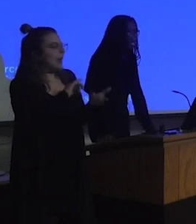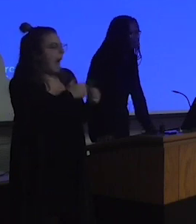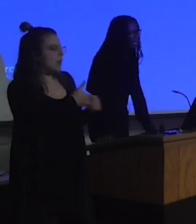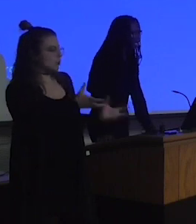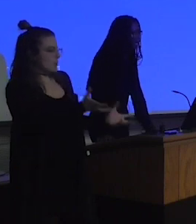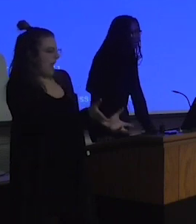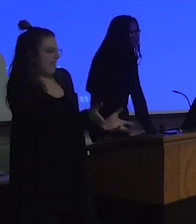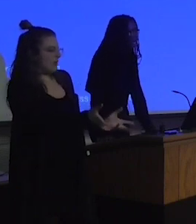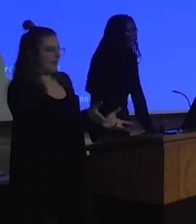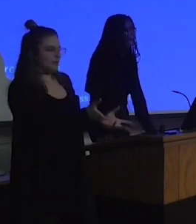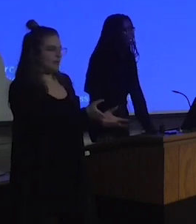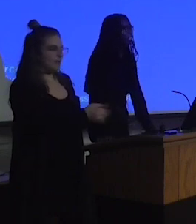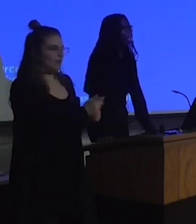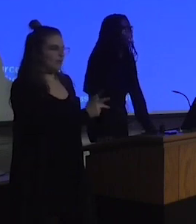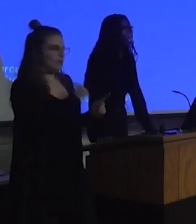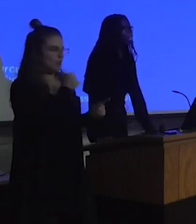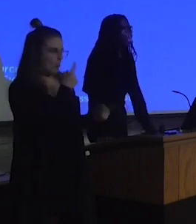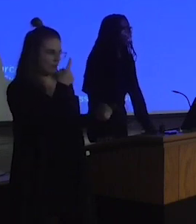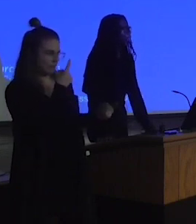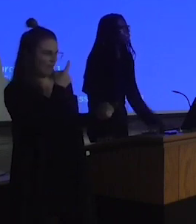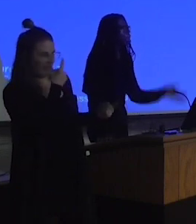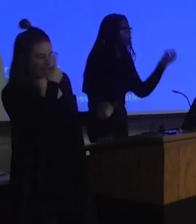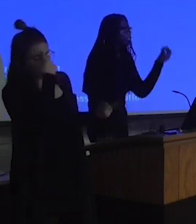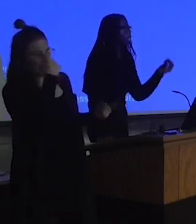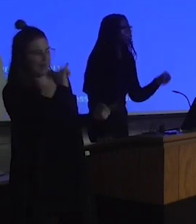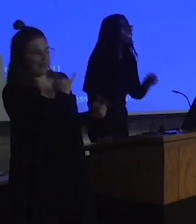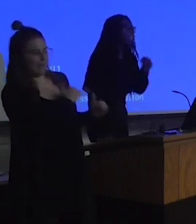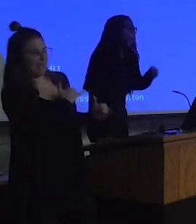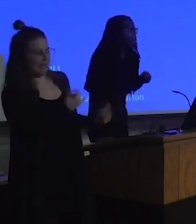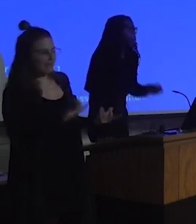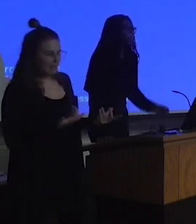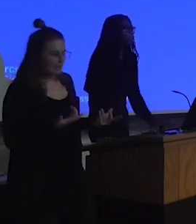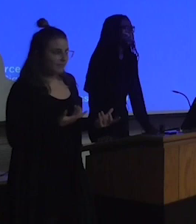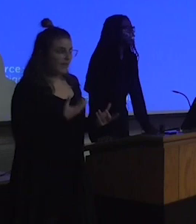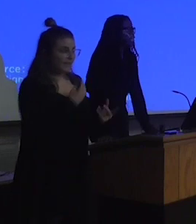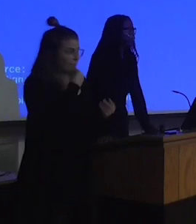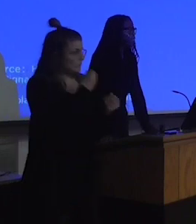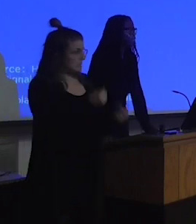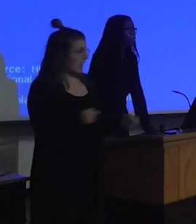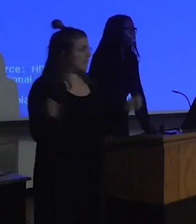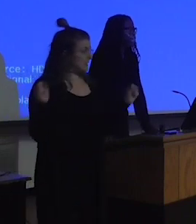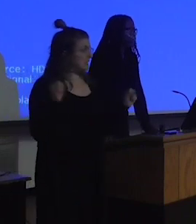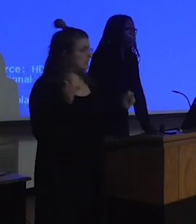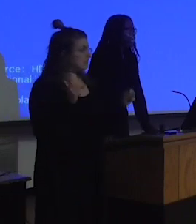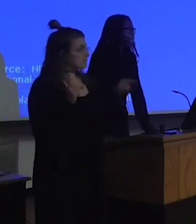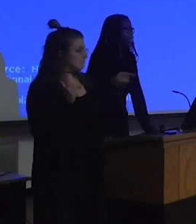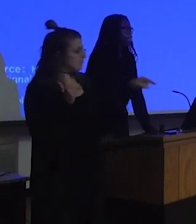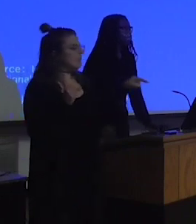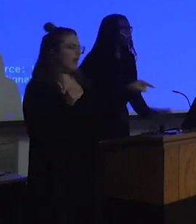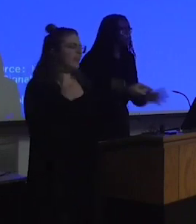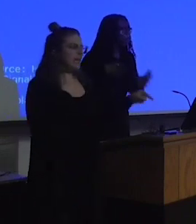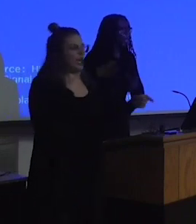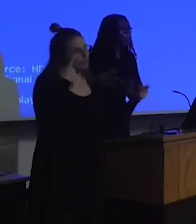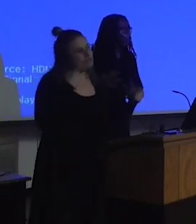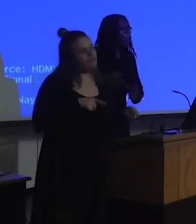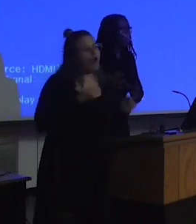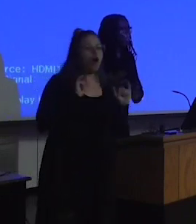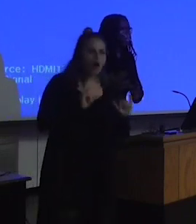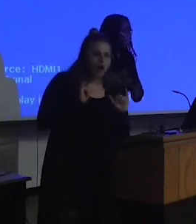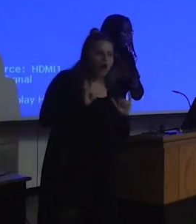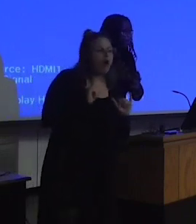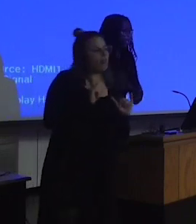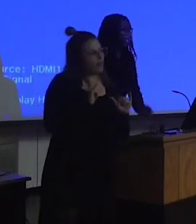people who are not like myself. And to that end, concepts of food sovereignty actually resonate with them in ways that, like, you know, all of the